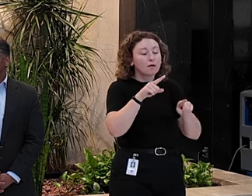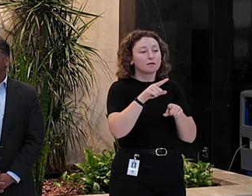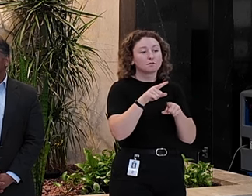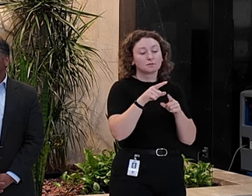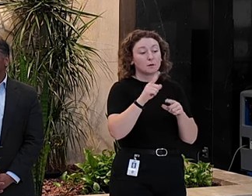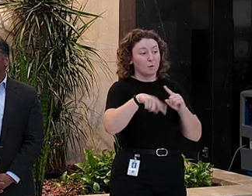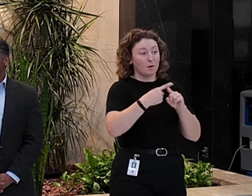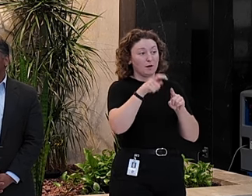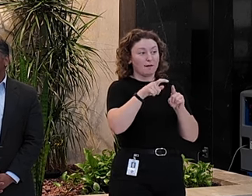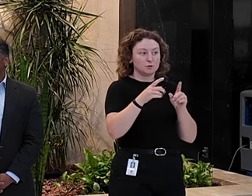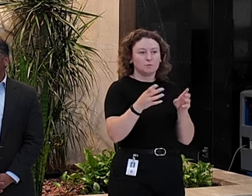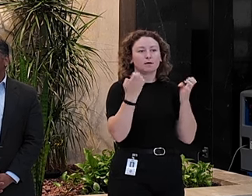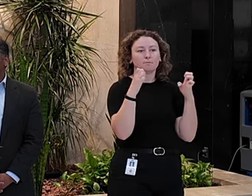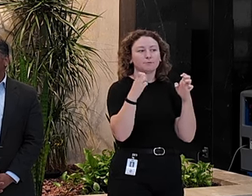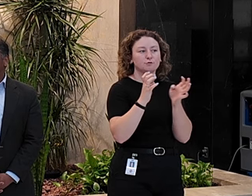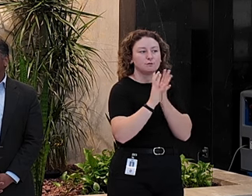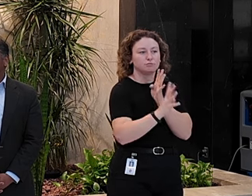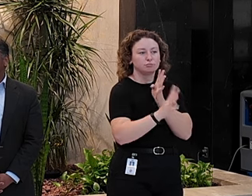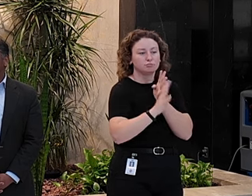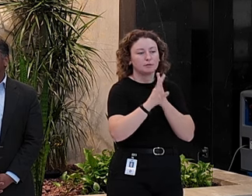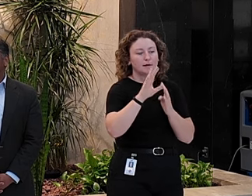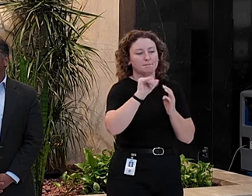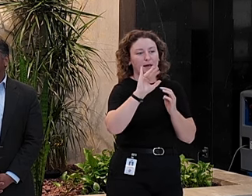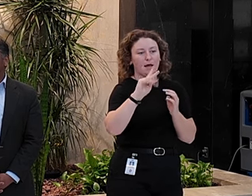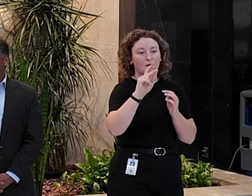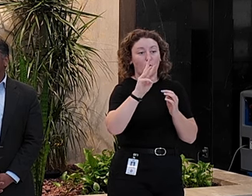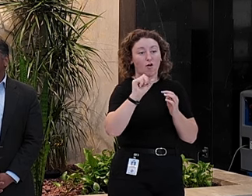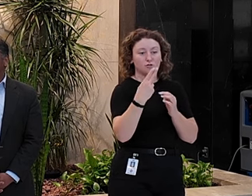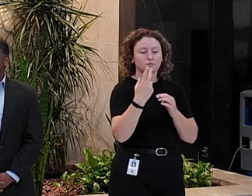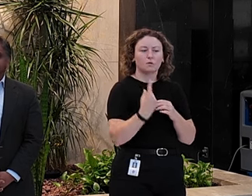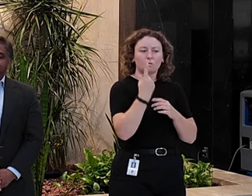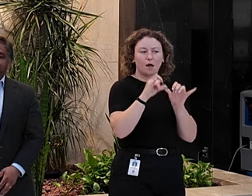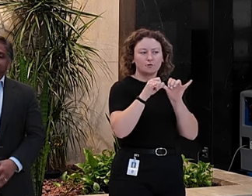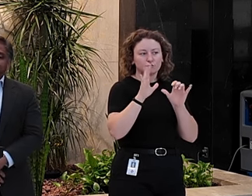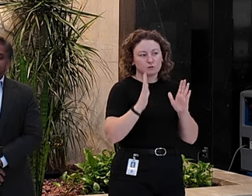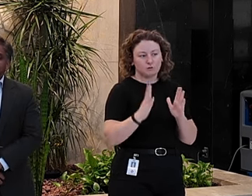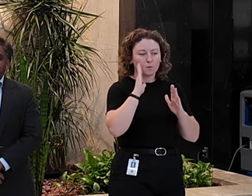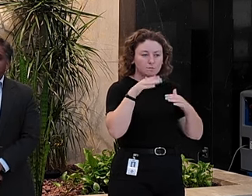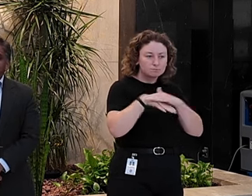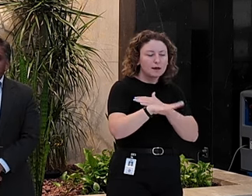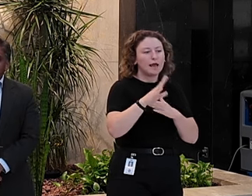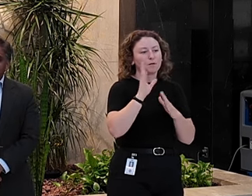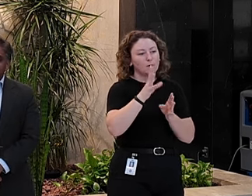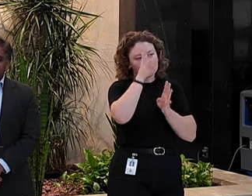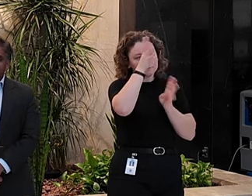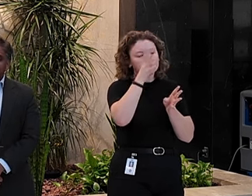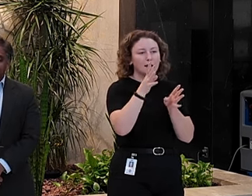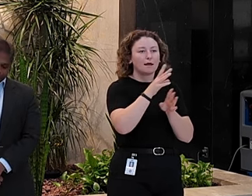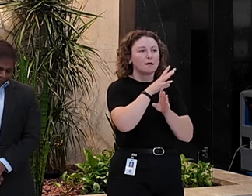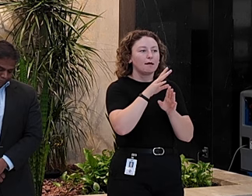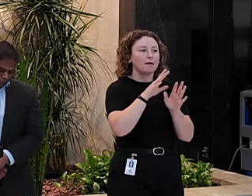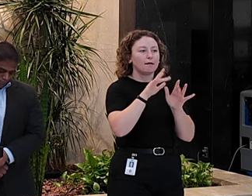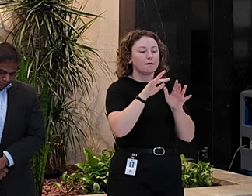do a backwash in an emergency sequence. One of our engineers is going to go through and look at that and then produce a technical memorandum that we're going to assess